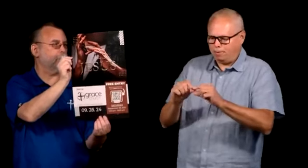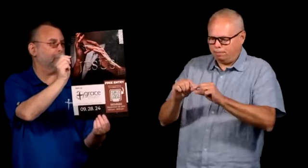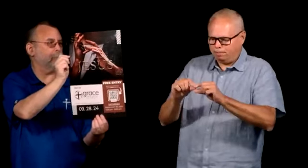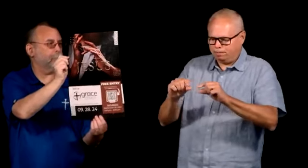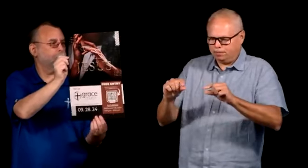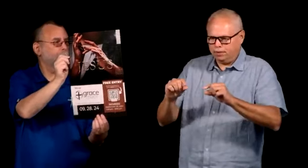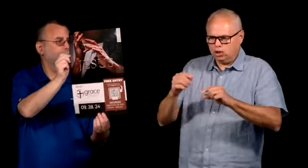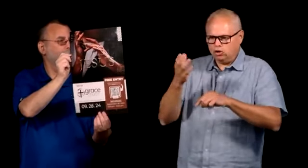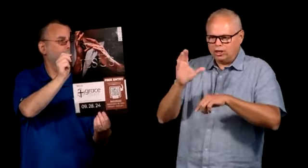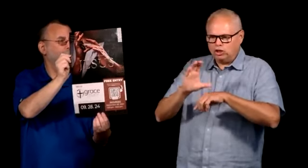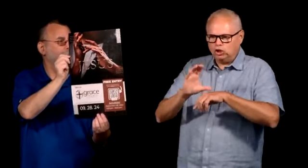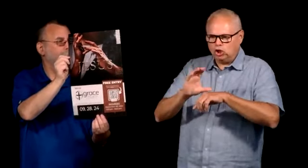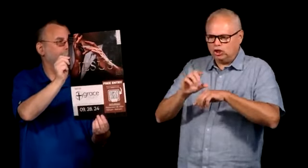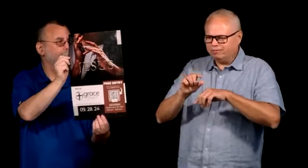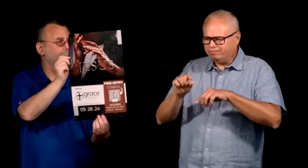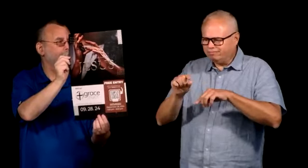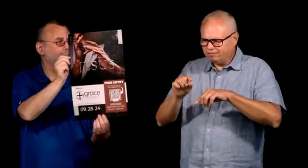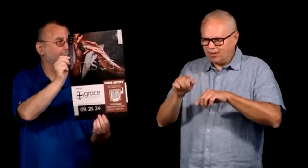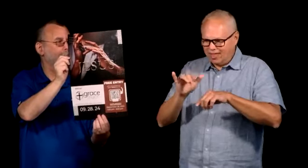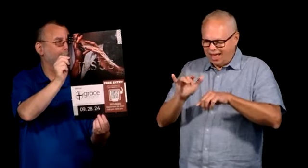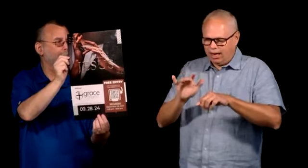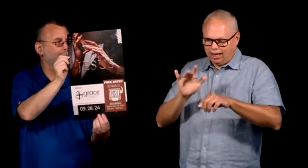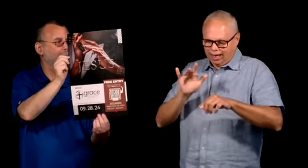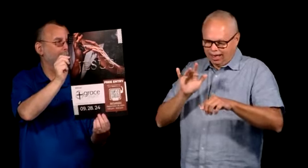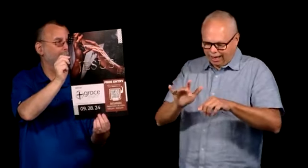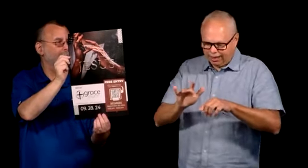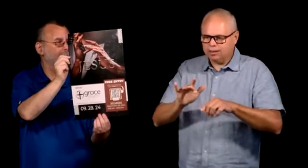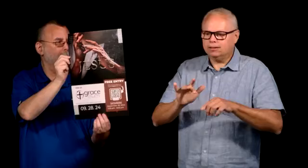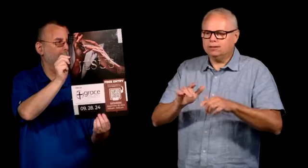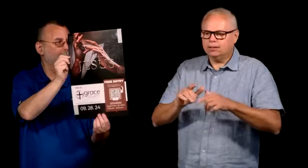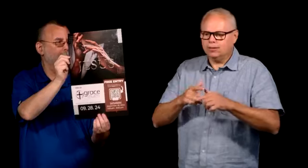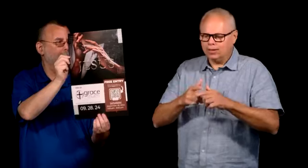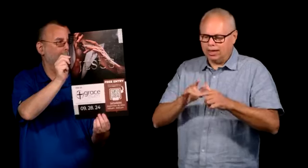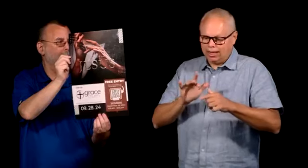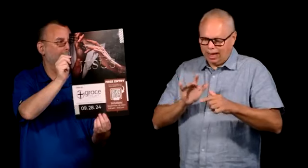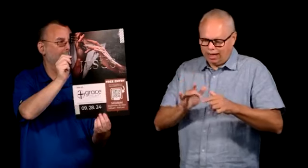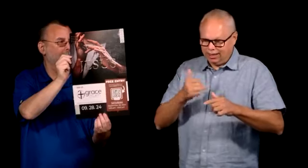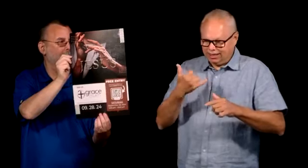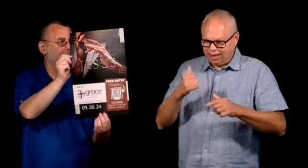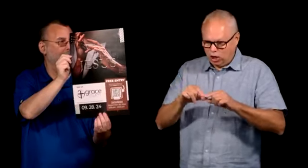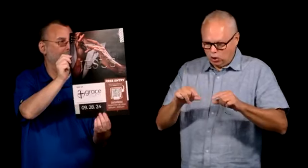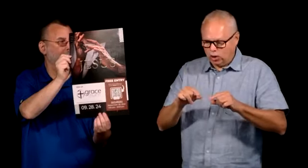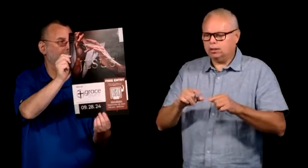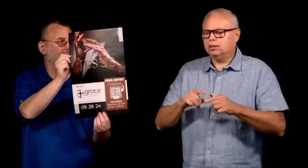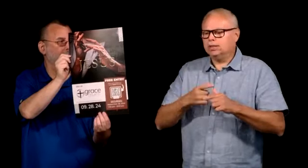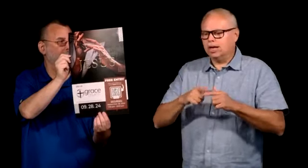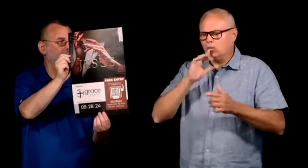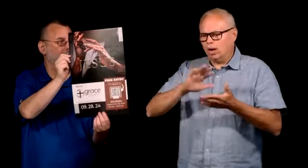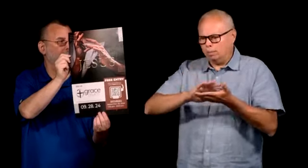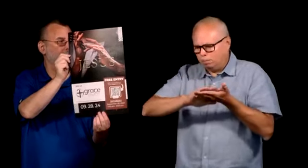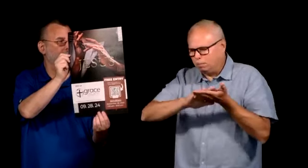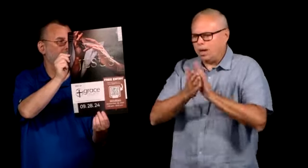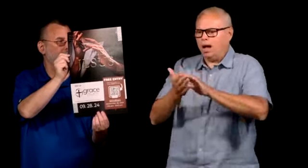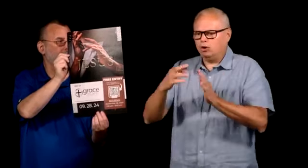here, and there is a code that you can use your phone. Click on the link. It will be a yellow